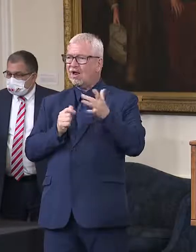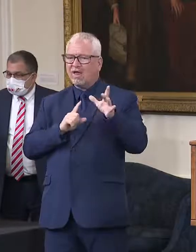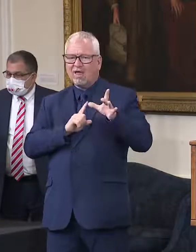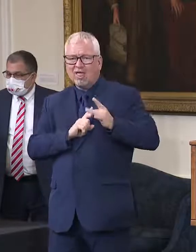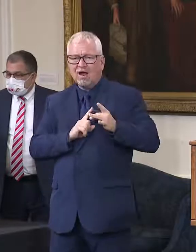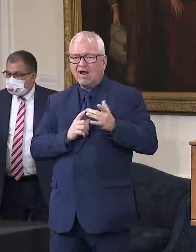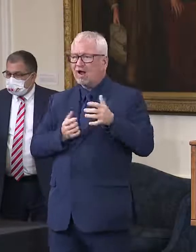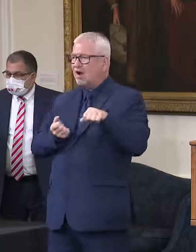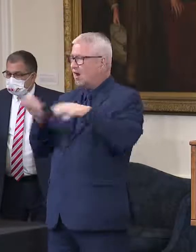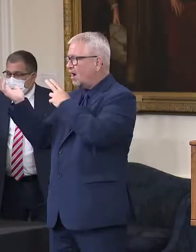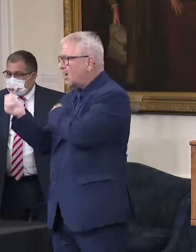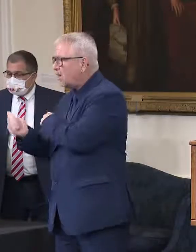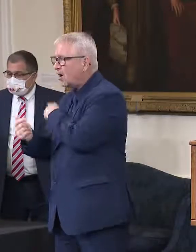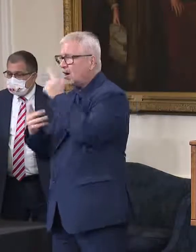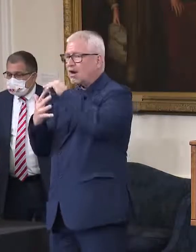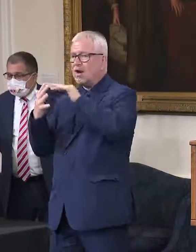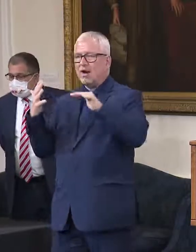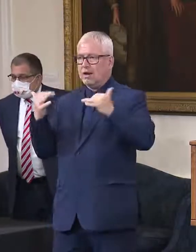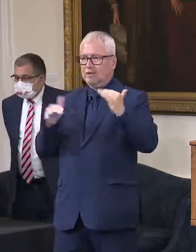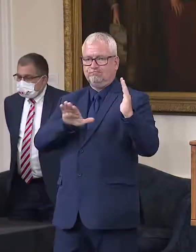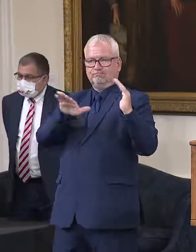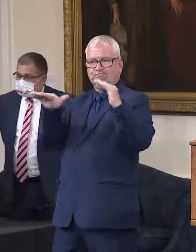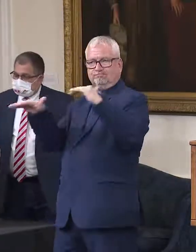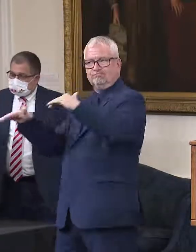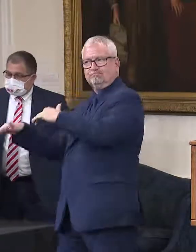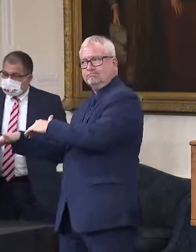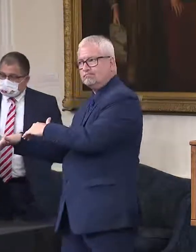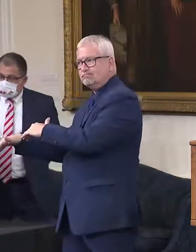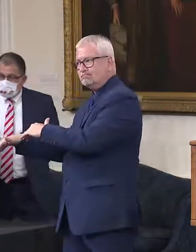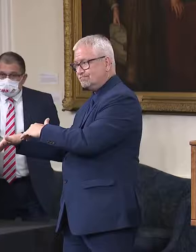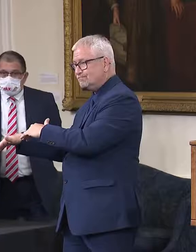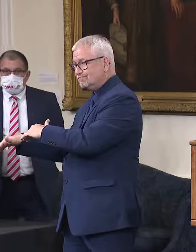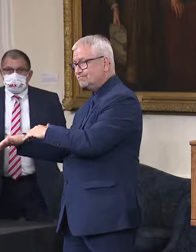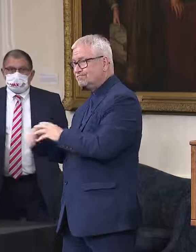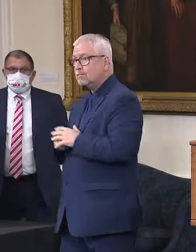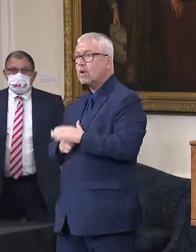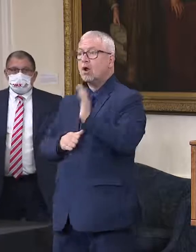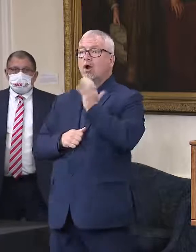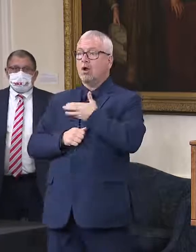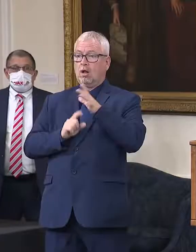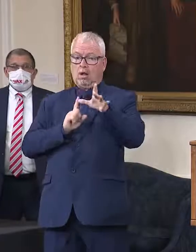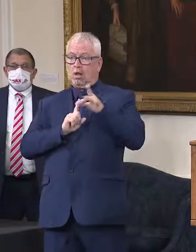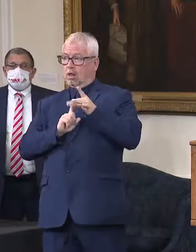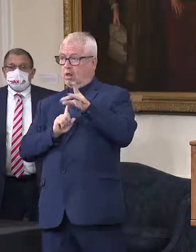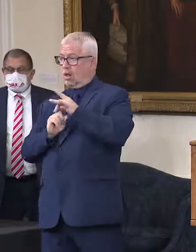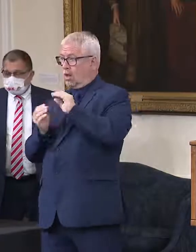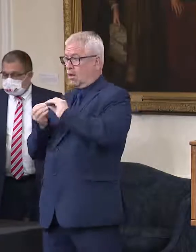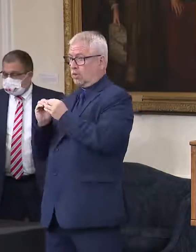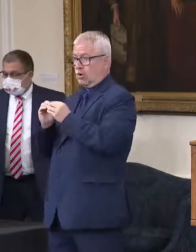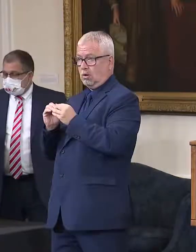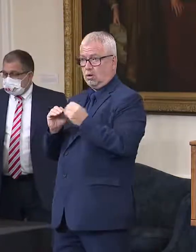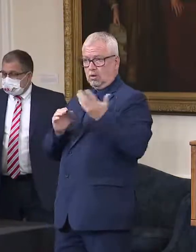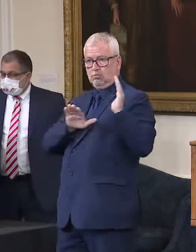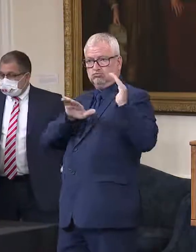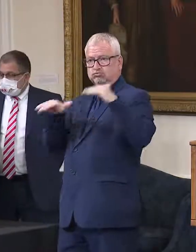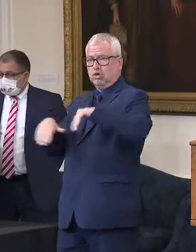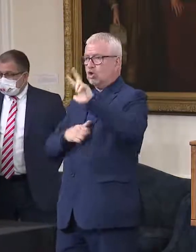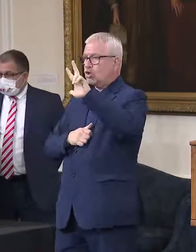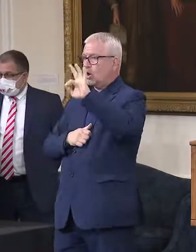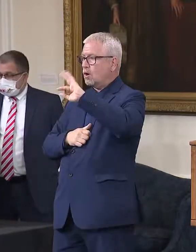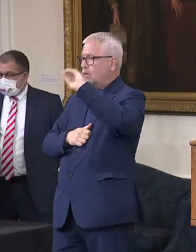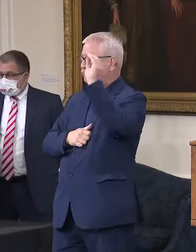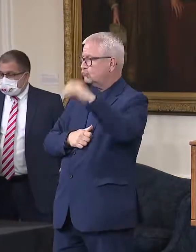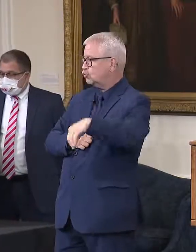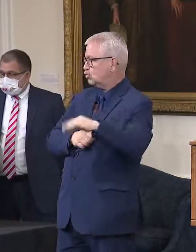weeks, Maryland's COVID-19 case rate has dropped by 39% and is down